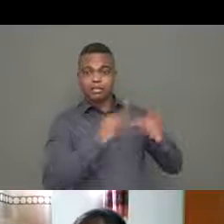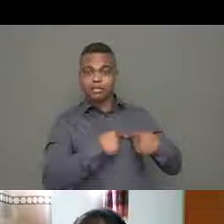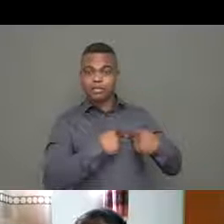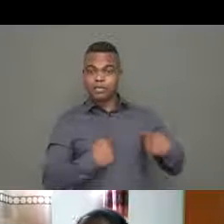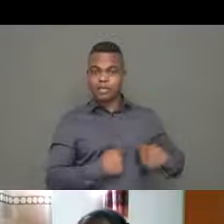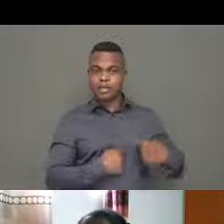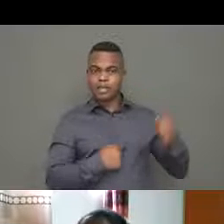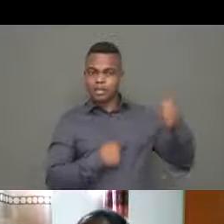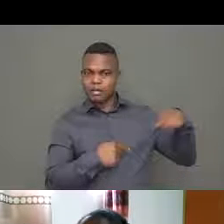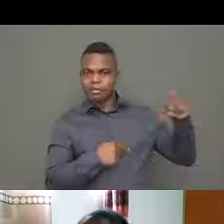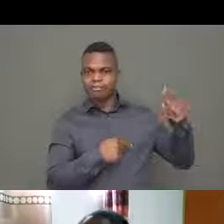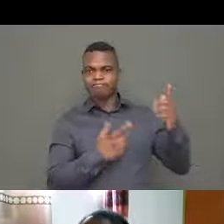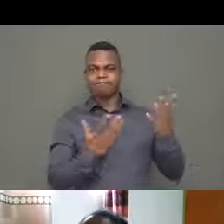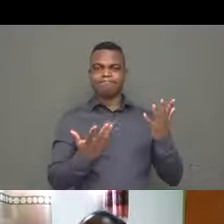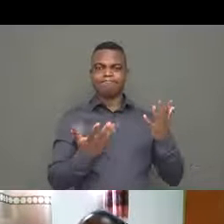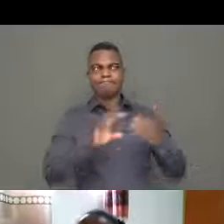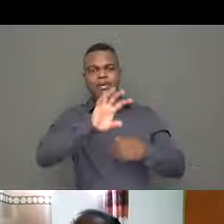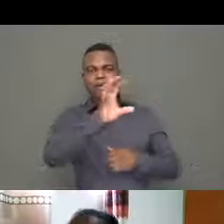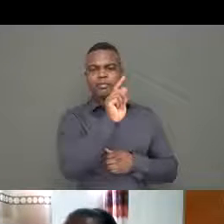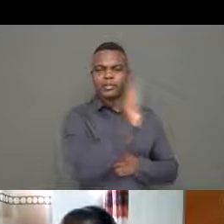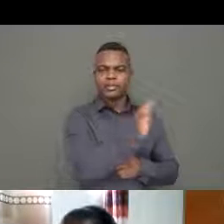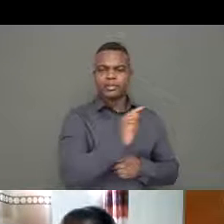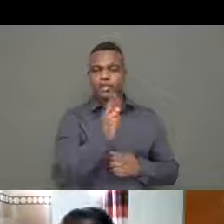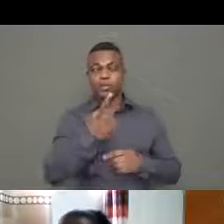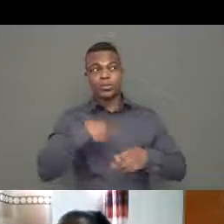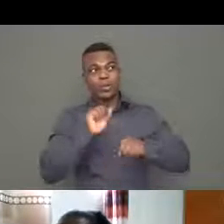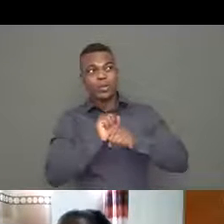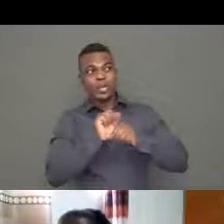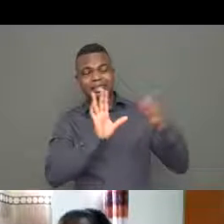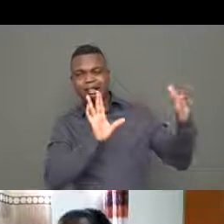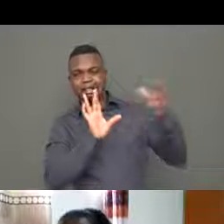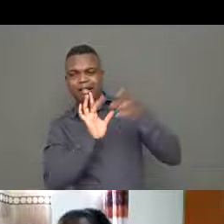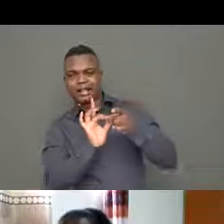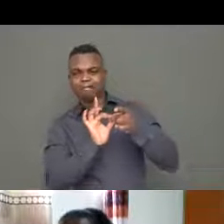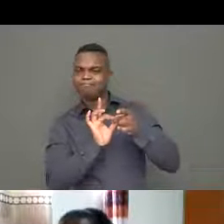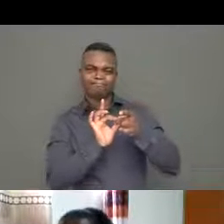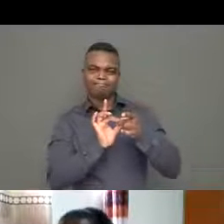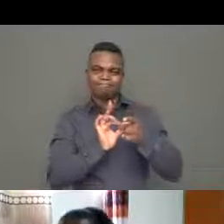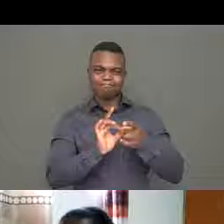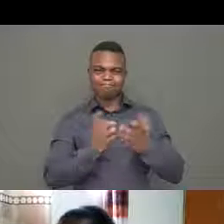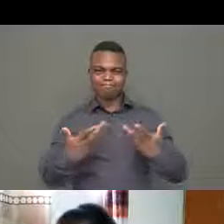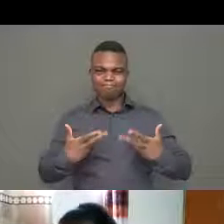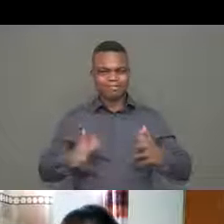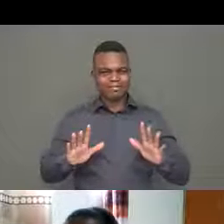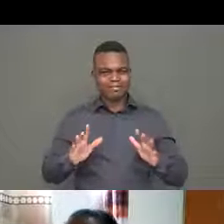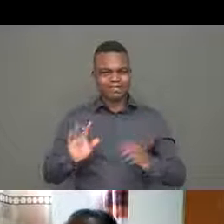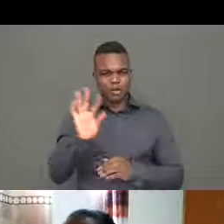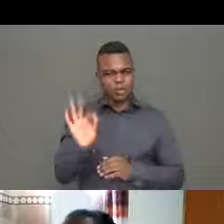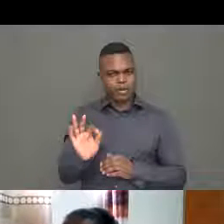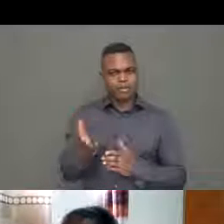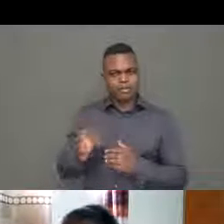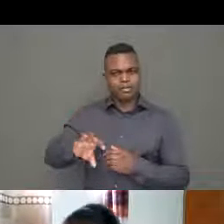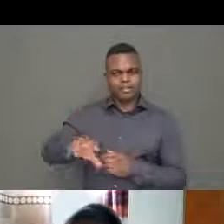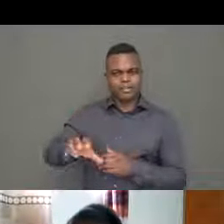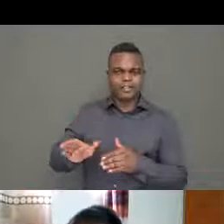this is the time they needed us most. The local counterparts who previously worked with international